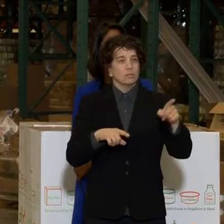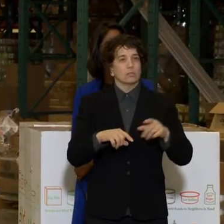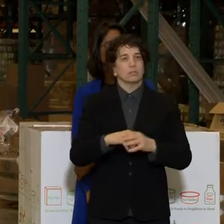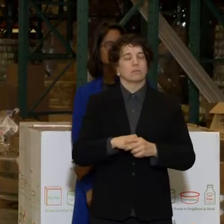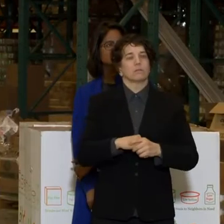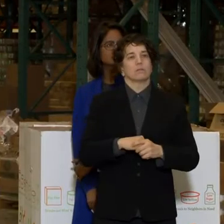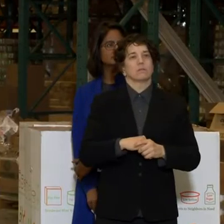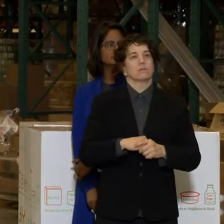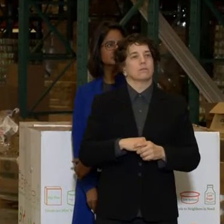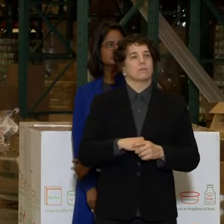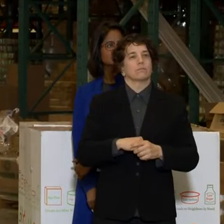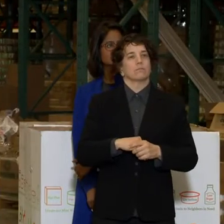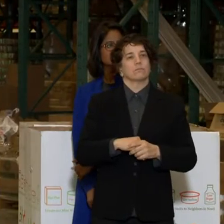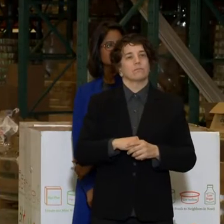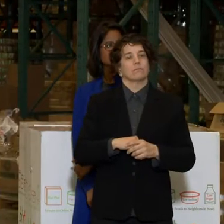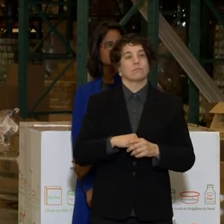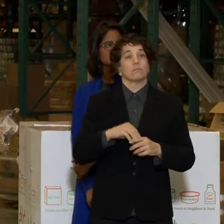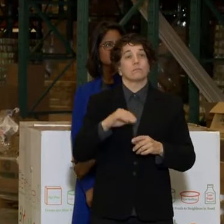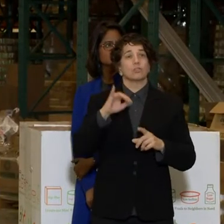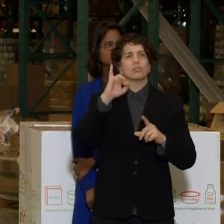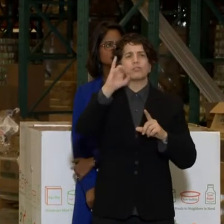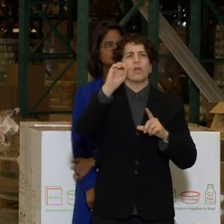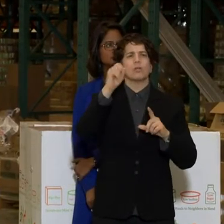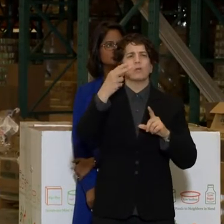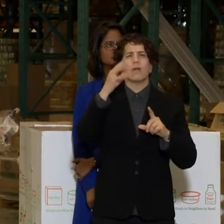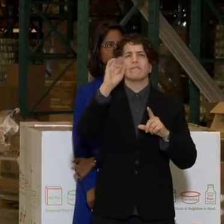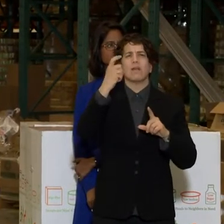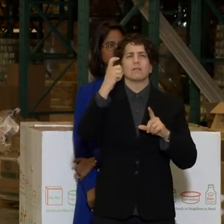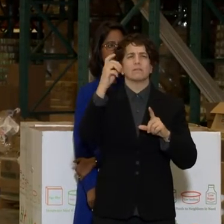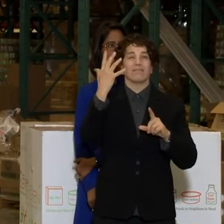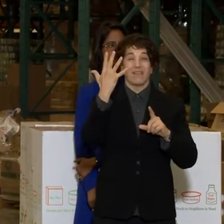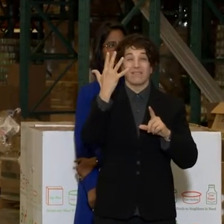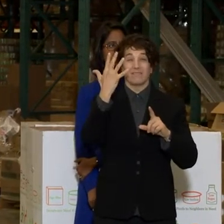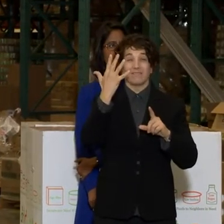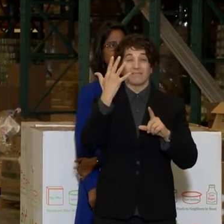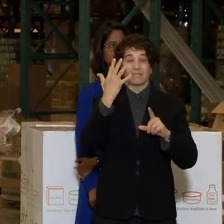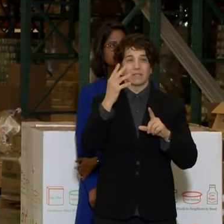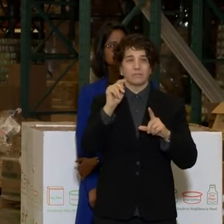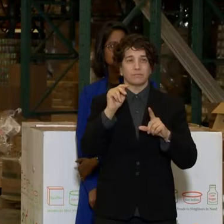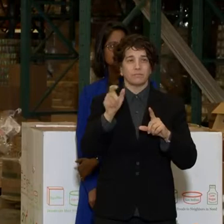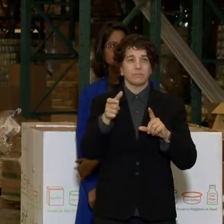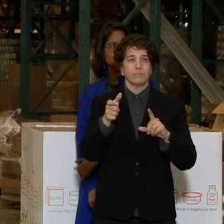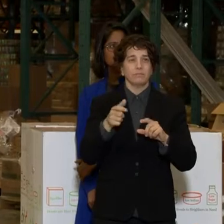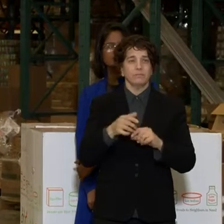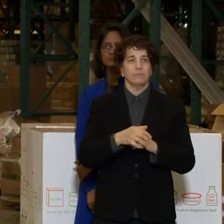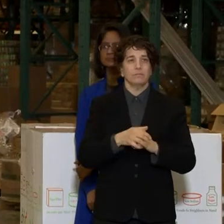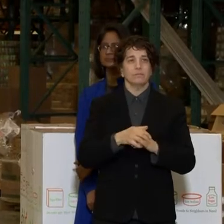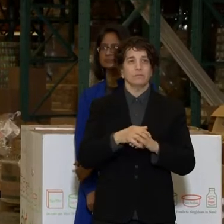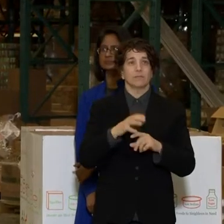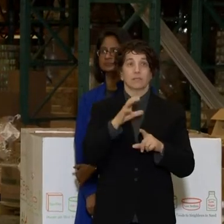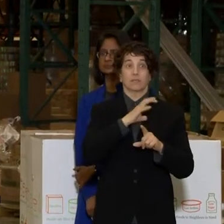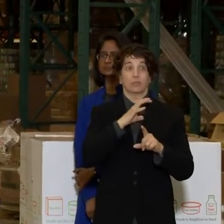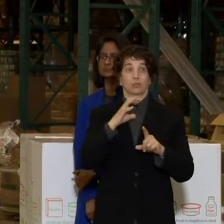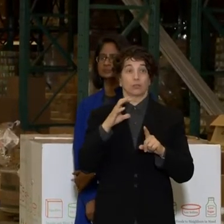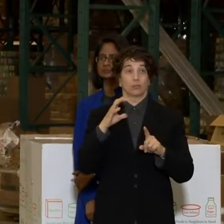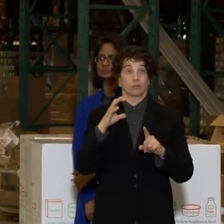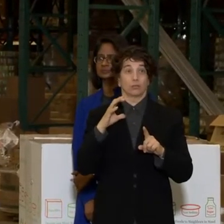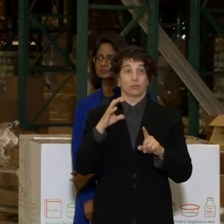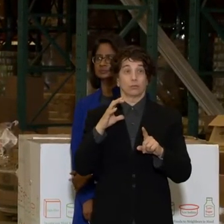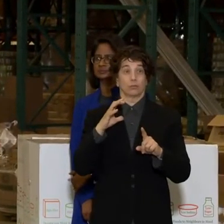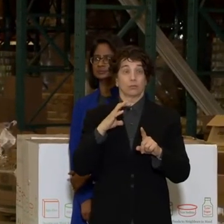Your response to the council overriding your veto about the fair determination being amendment